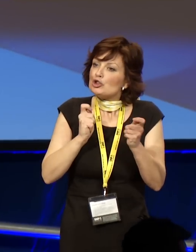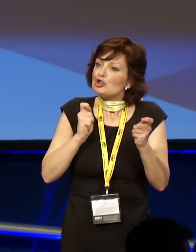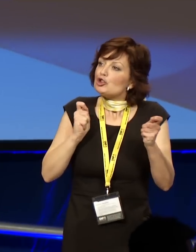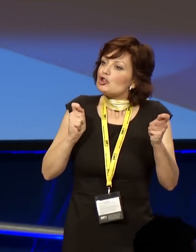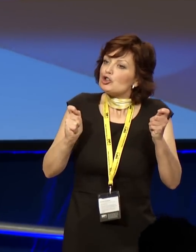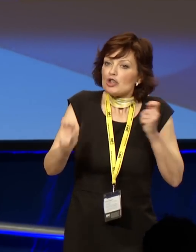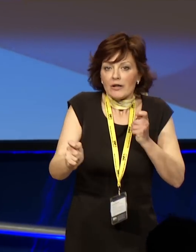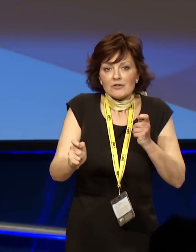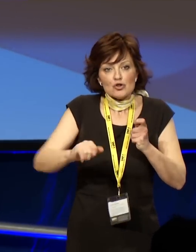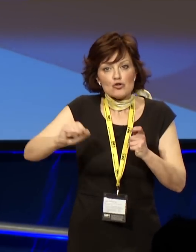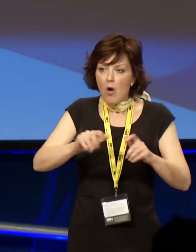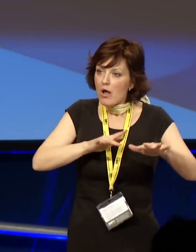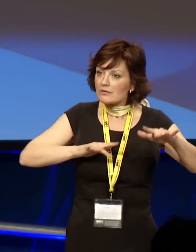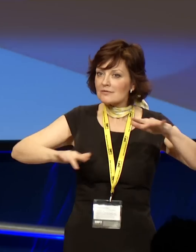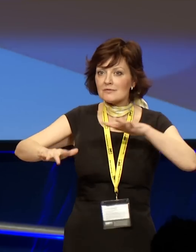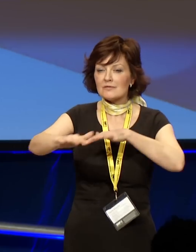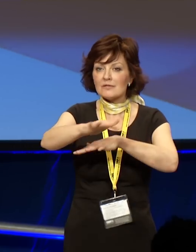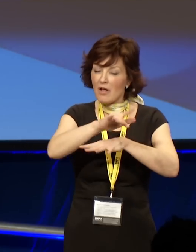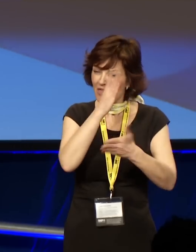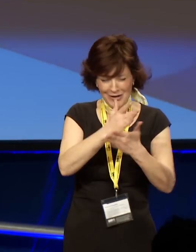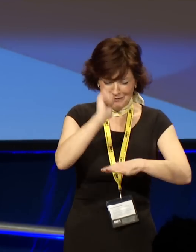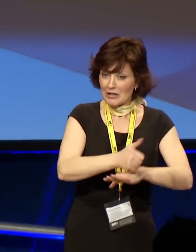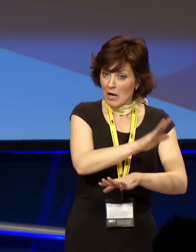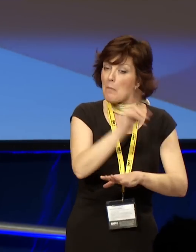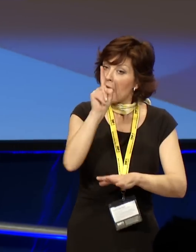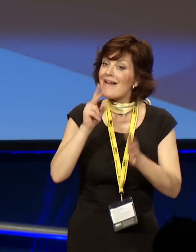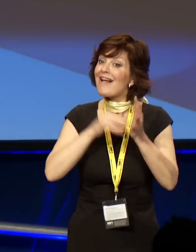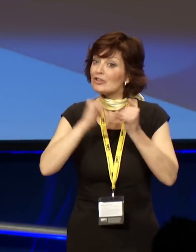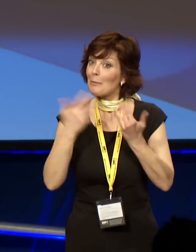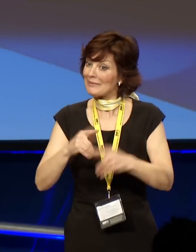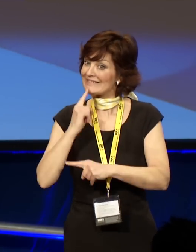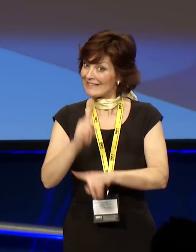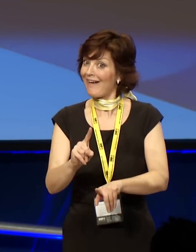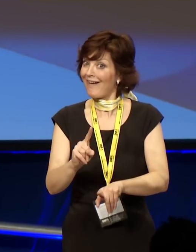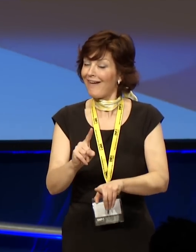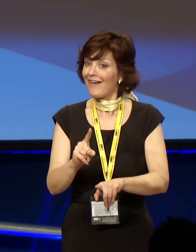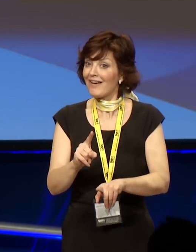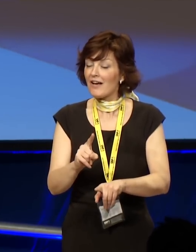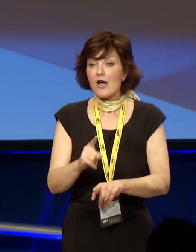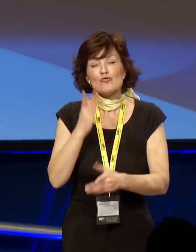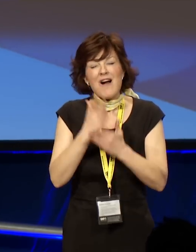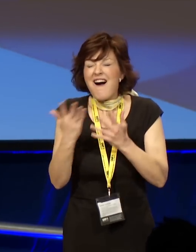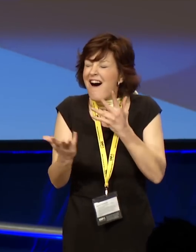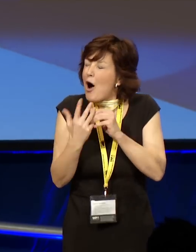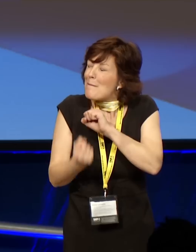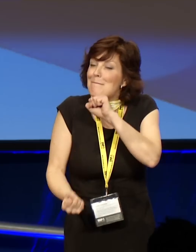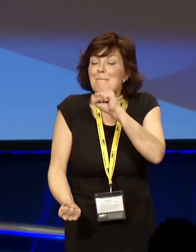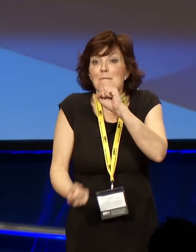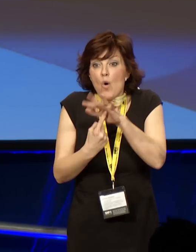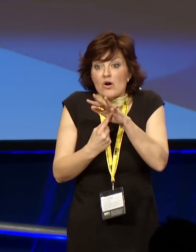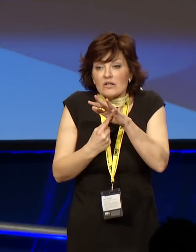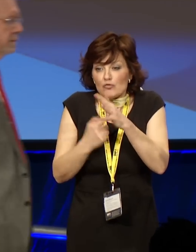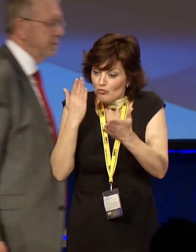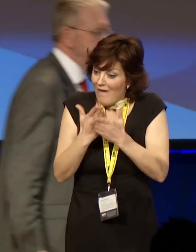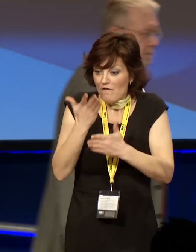is the fundamental thing that's happened. But as Nicola Sturgeon has rightly said, another really important thing has emerged